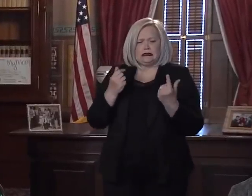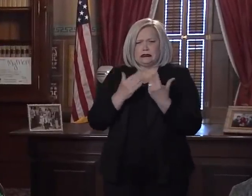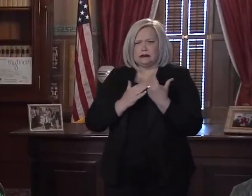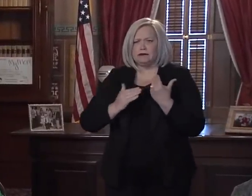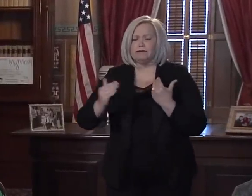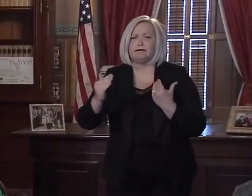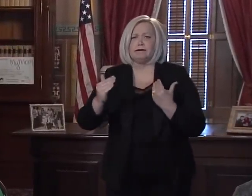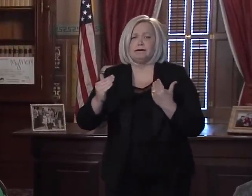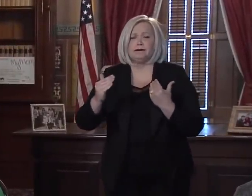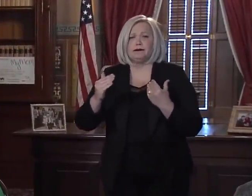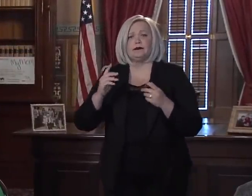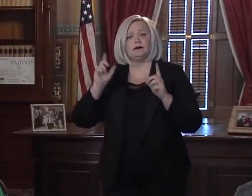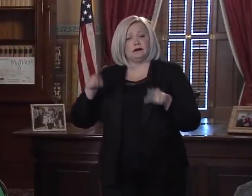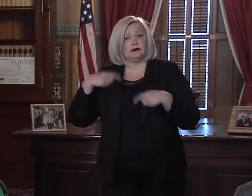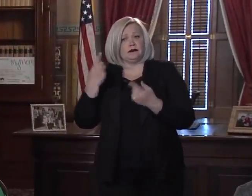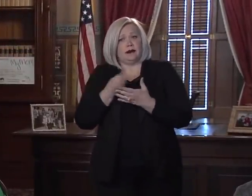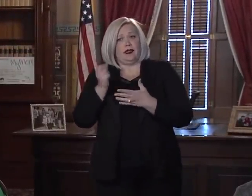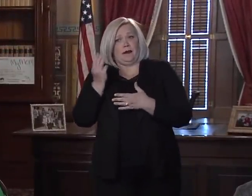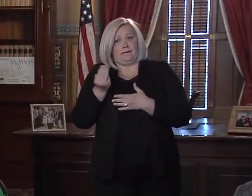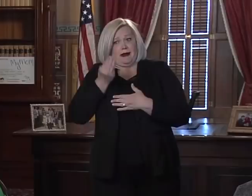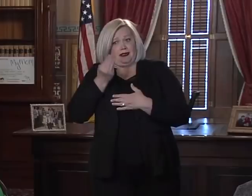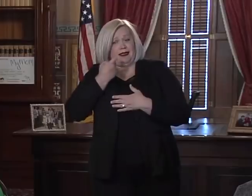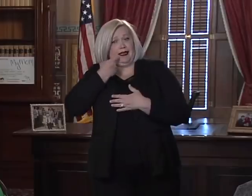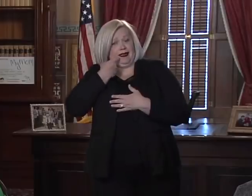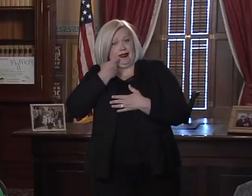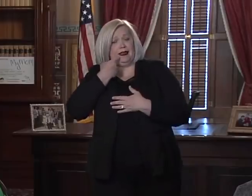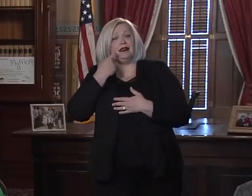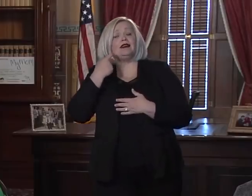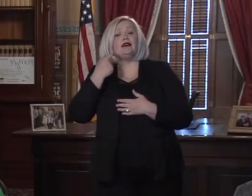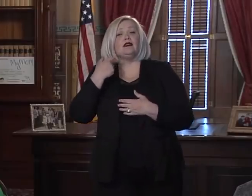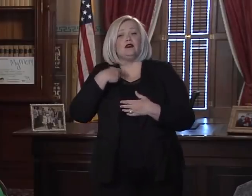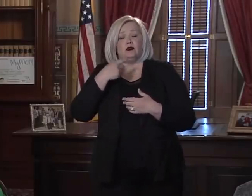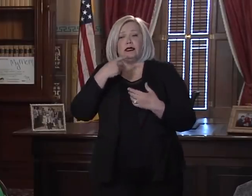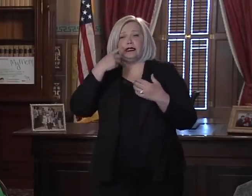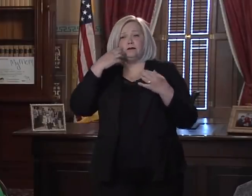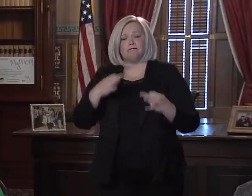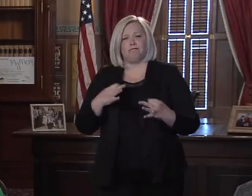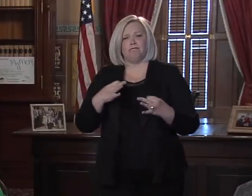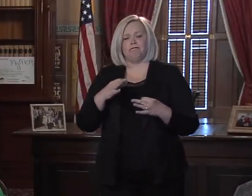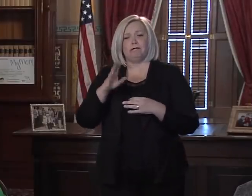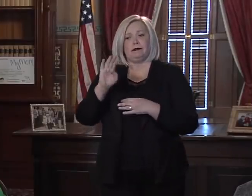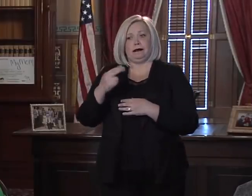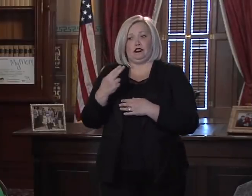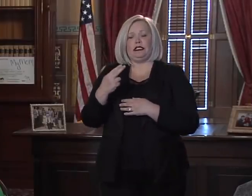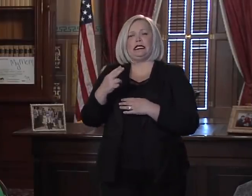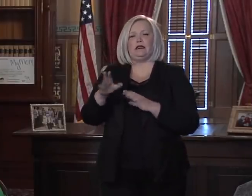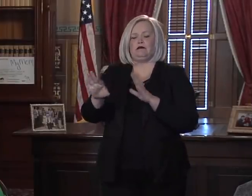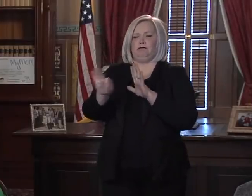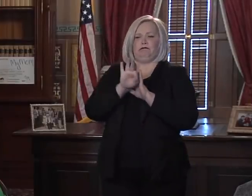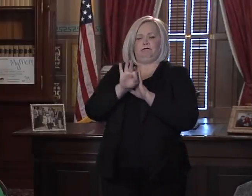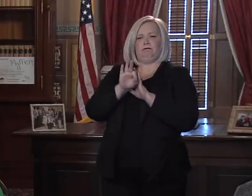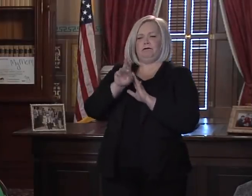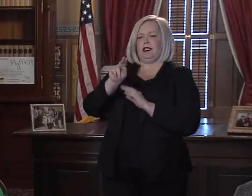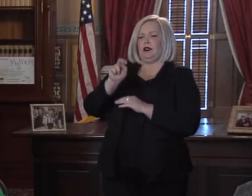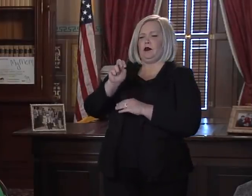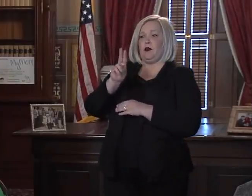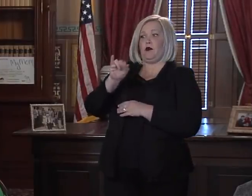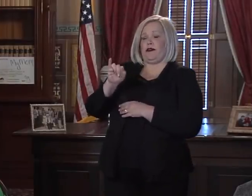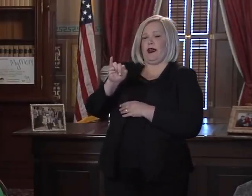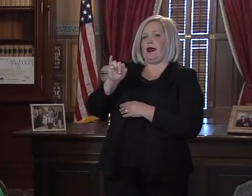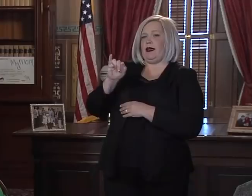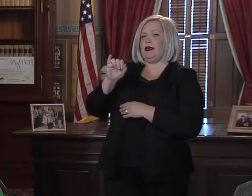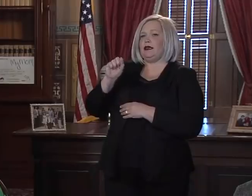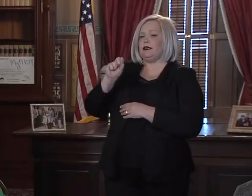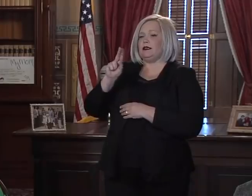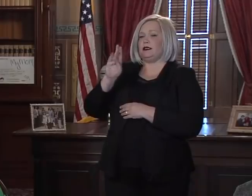Since Monday, we announced that the state of Michigan has selected the Suburban Collection Showplace in Novi